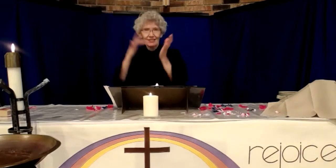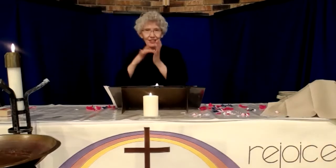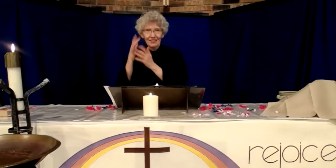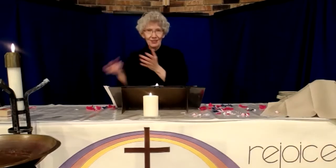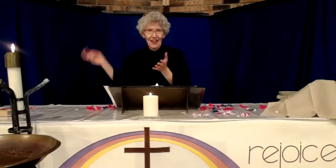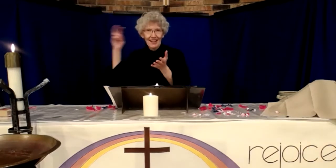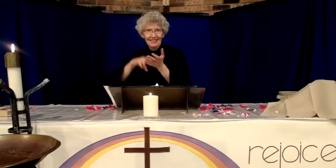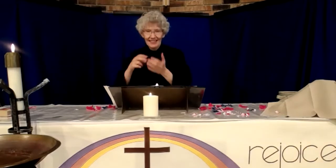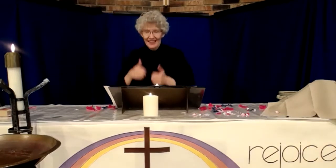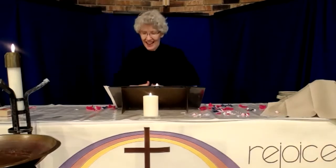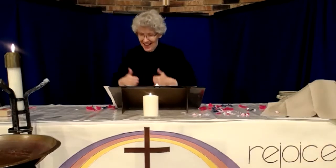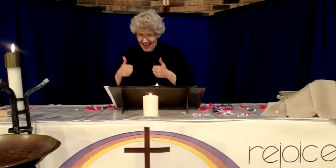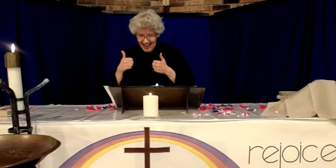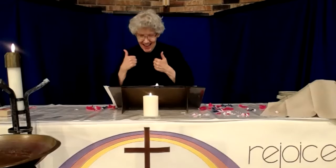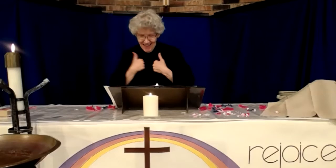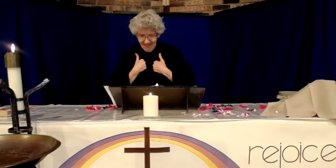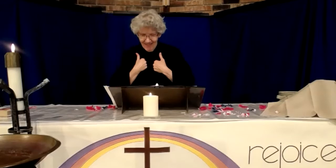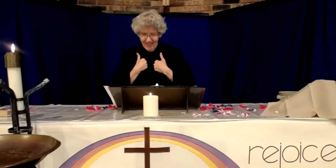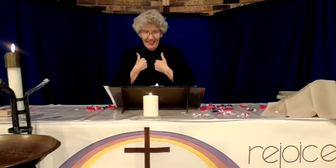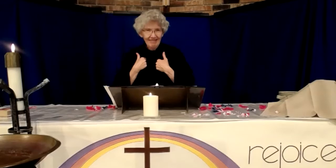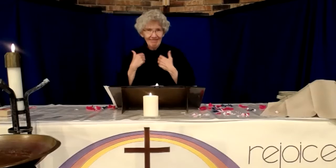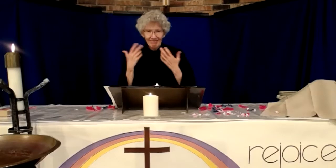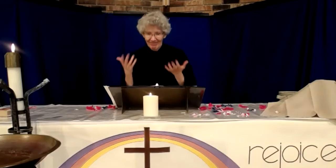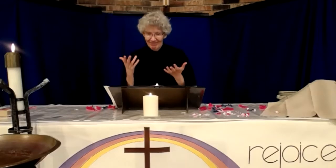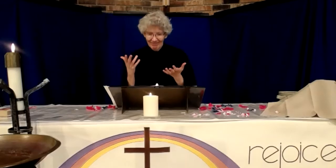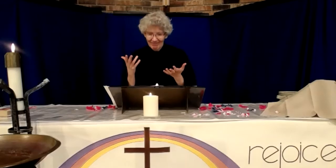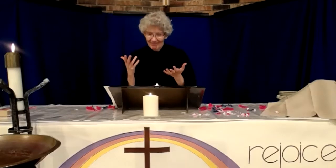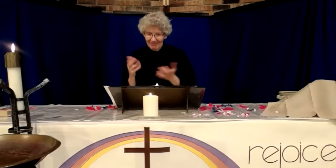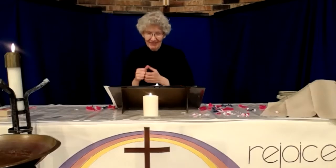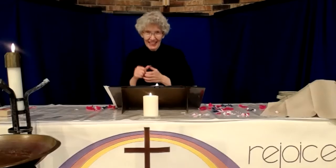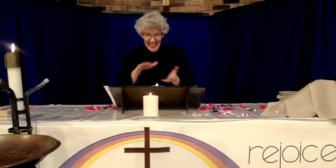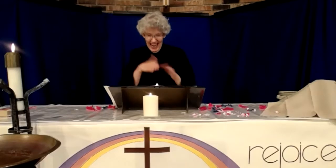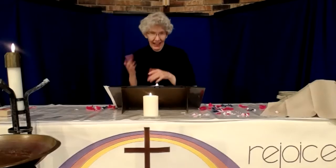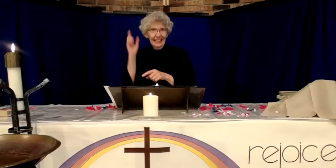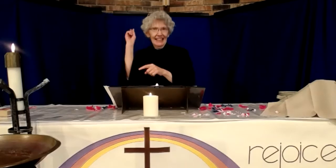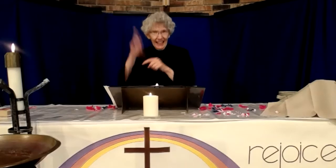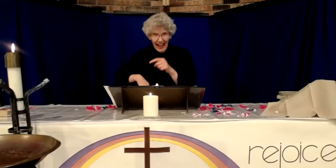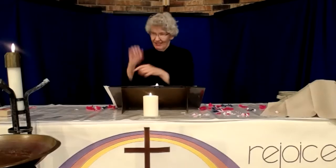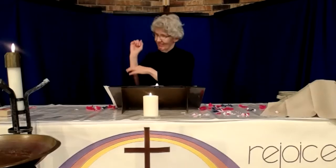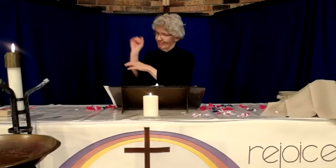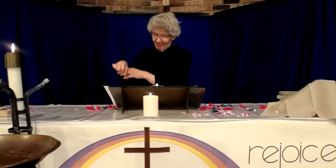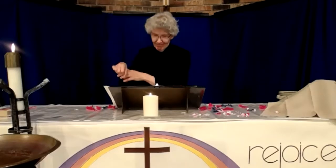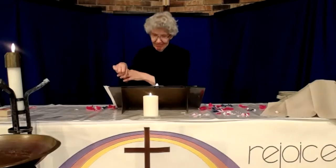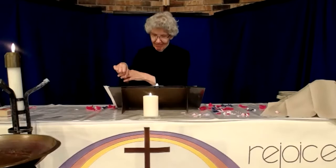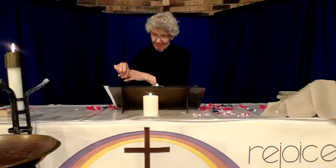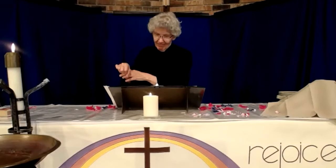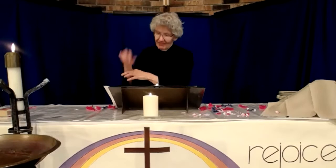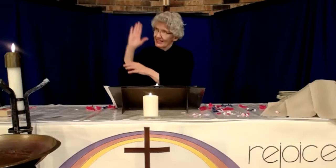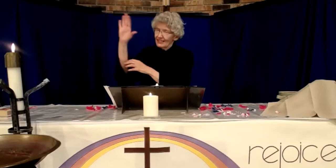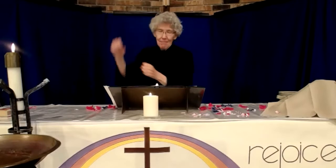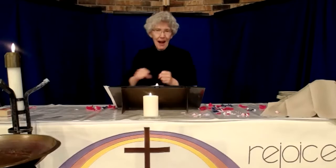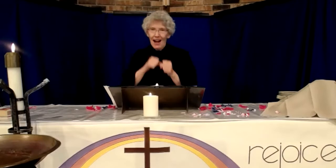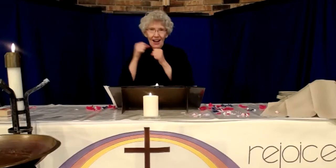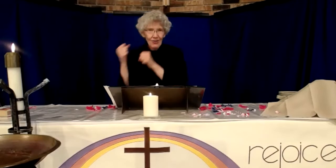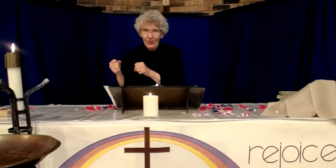But God set him free from death and raised him to life. Death could not